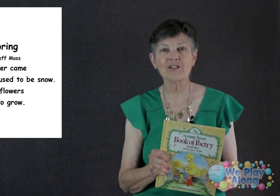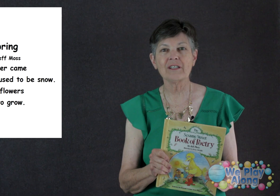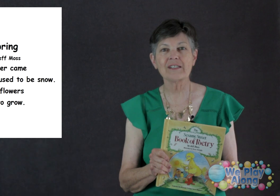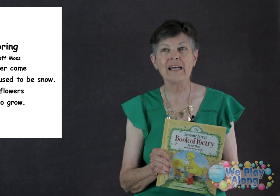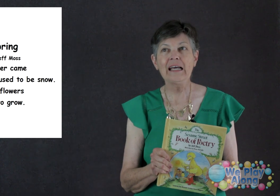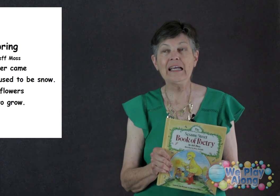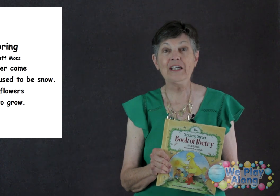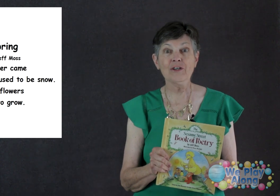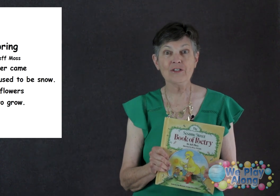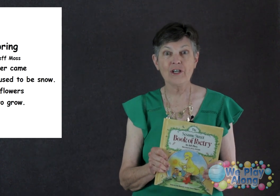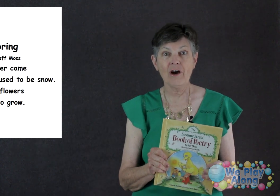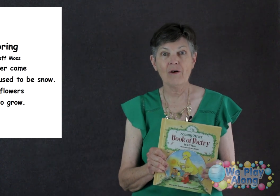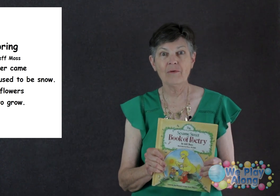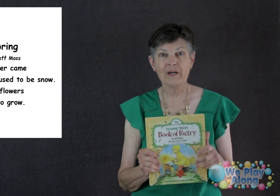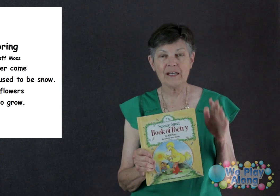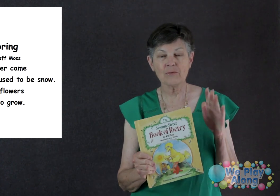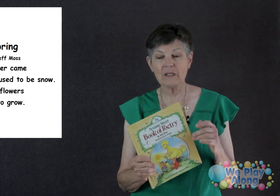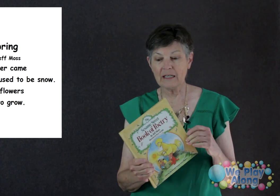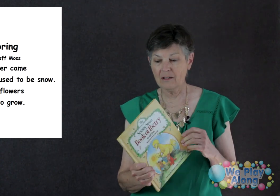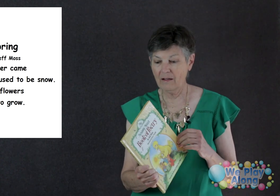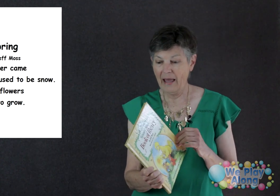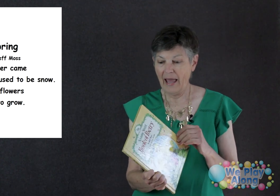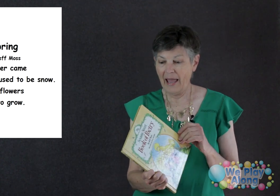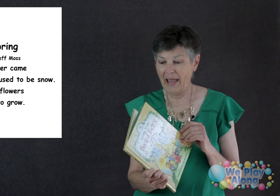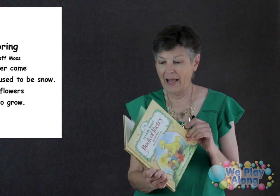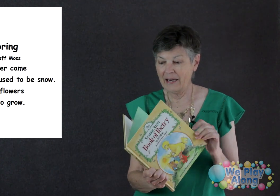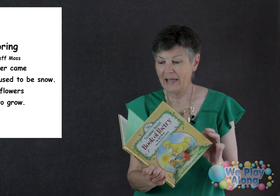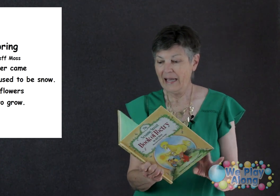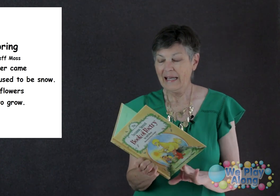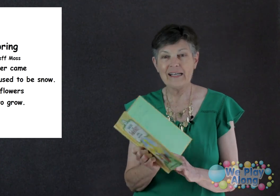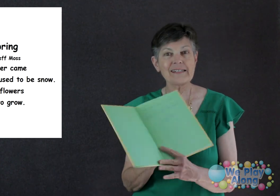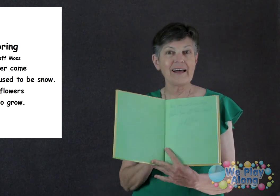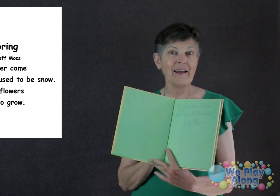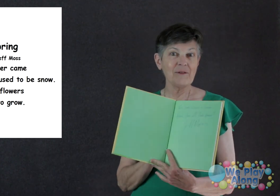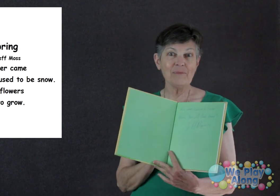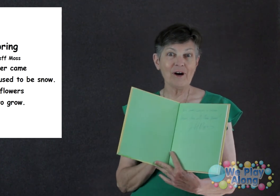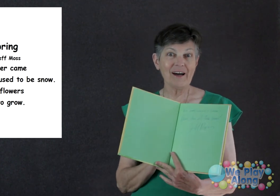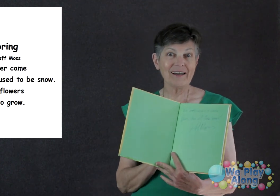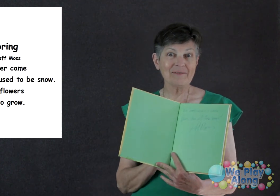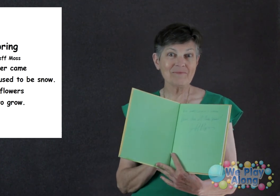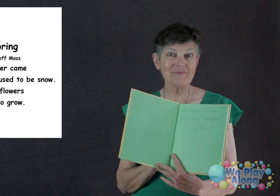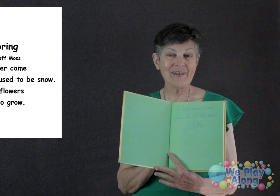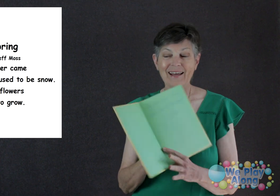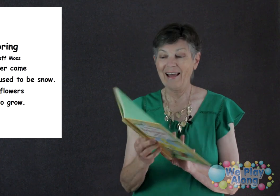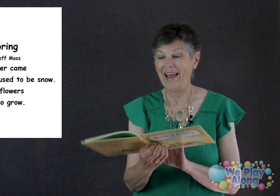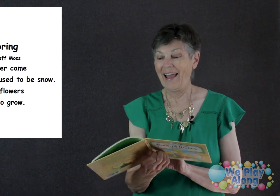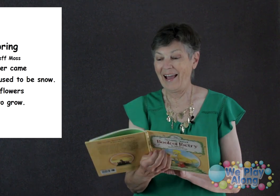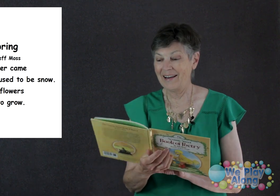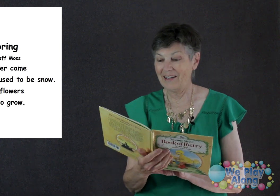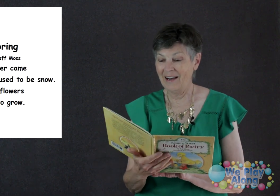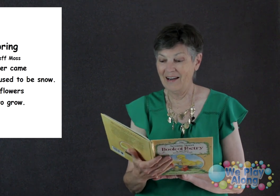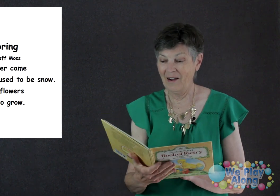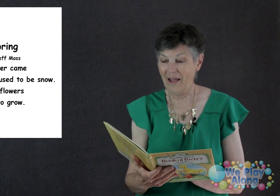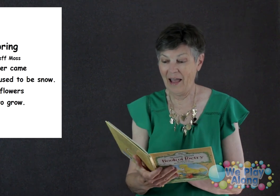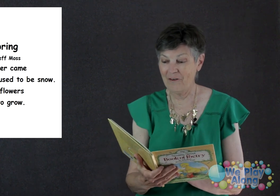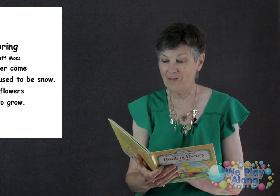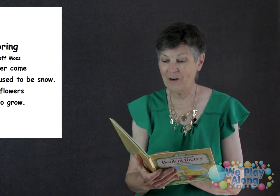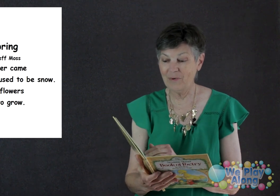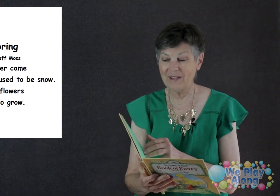Angeles years ago when our kids were little. And he signed the book. And have fun with